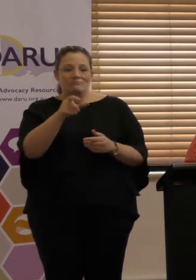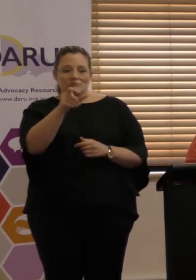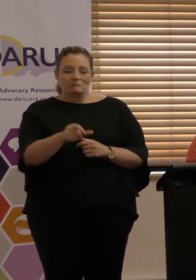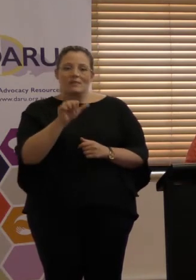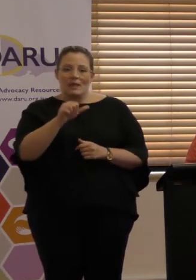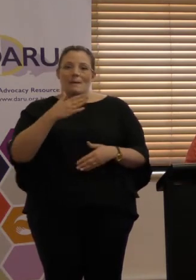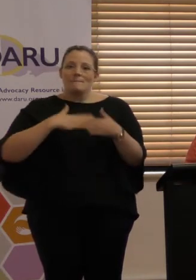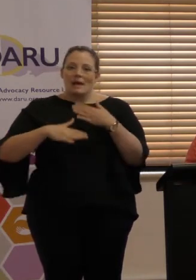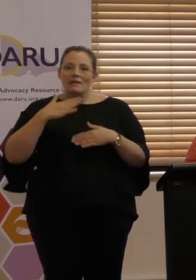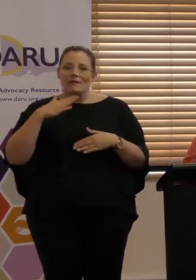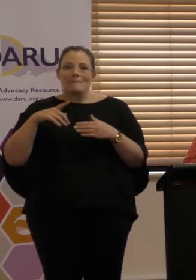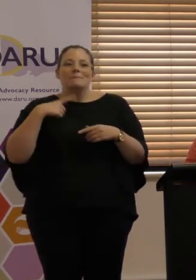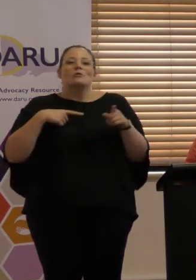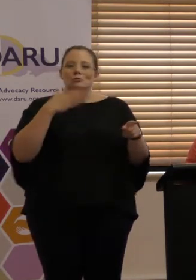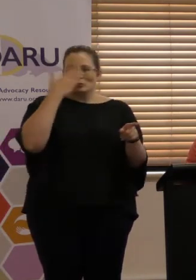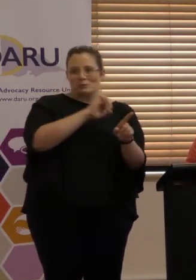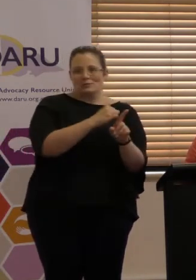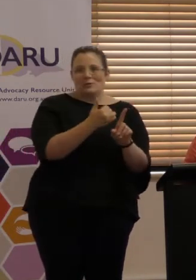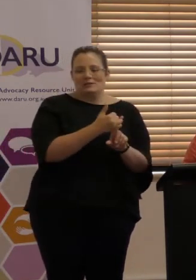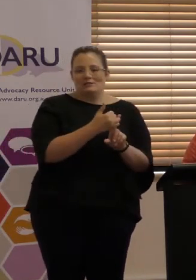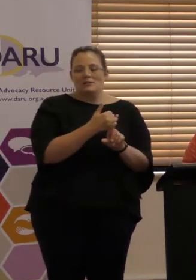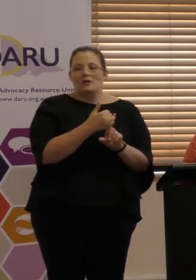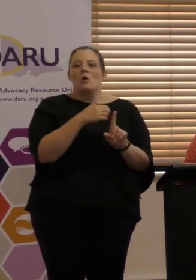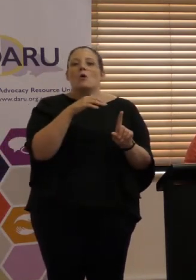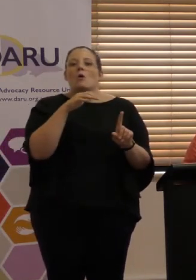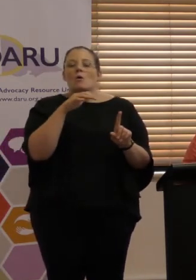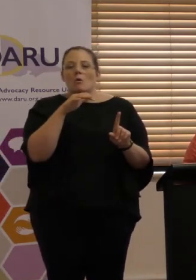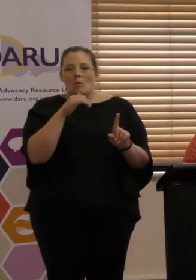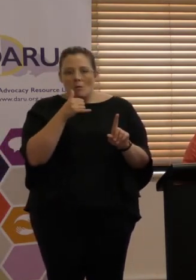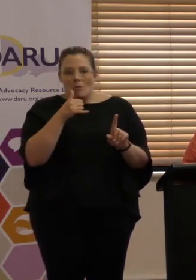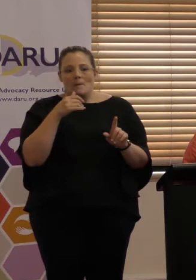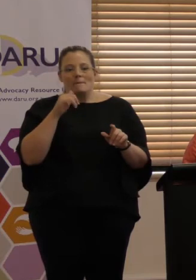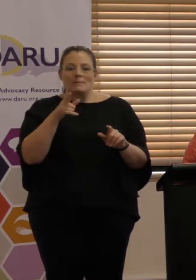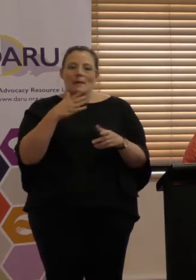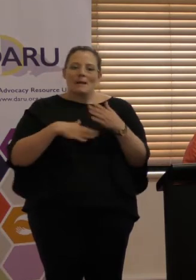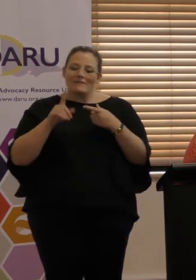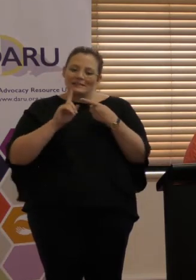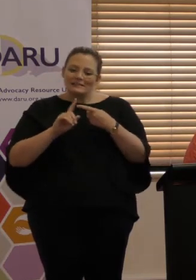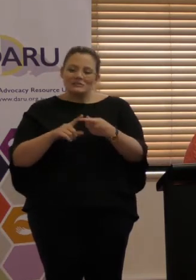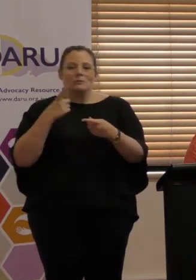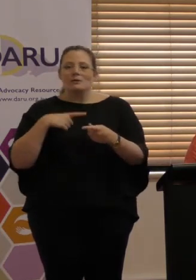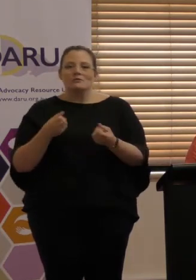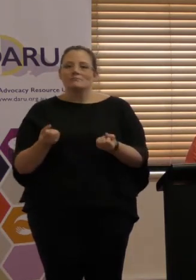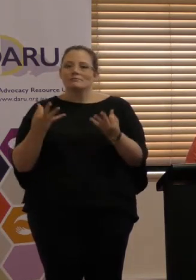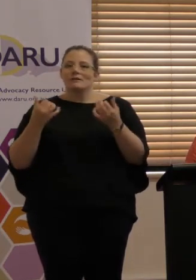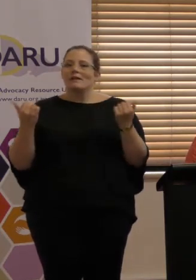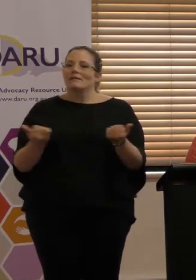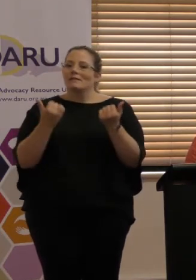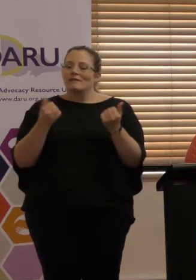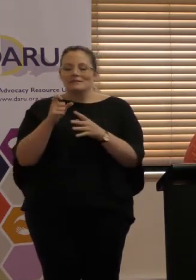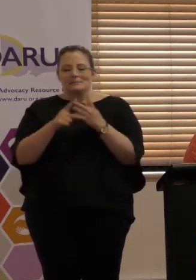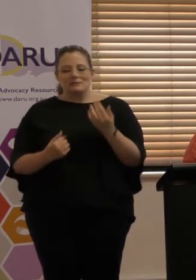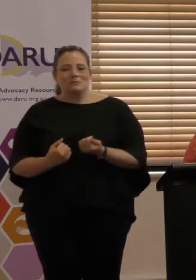might also be caused and perpetuated by a lack of good disability support. So very often when young people come to